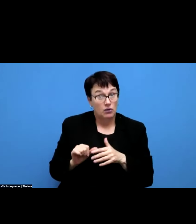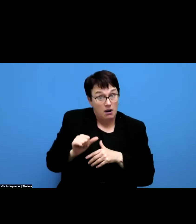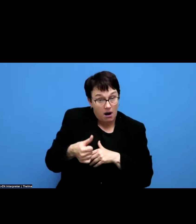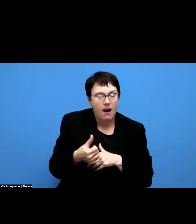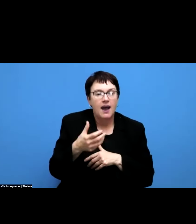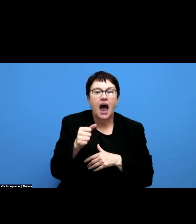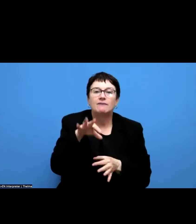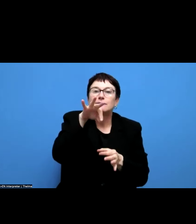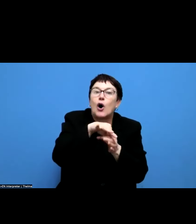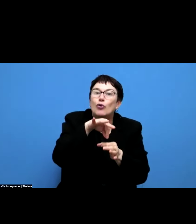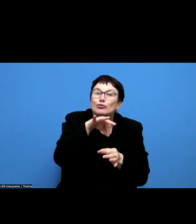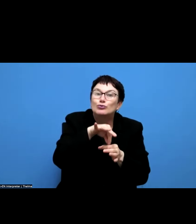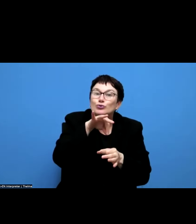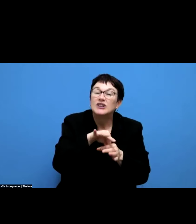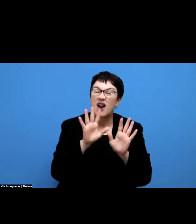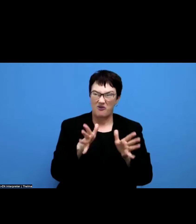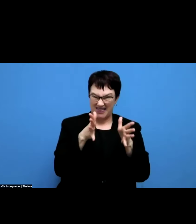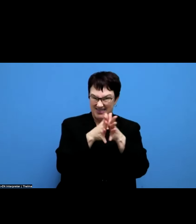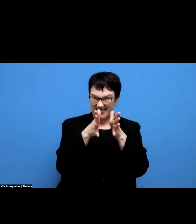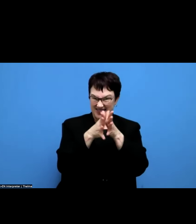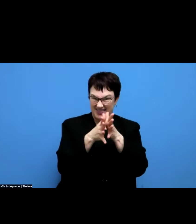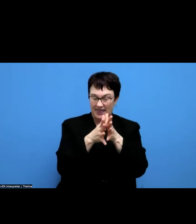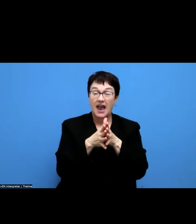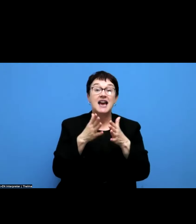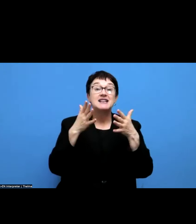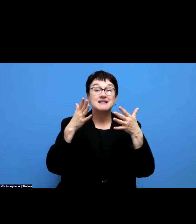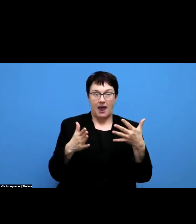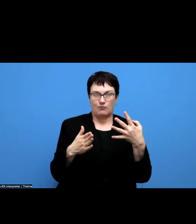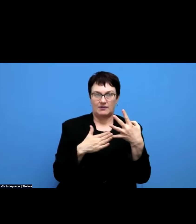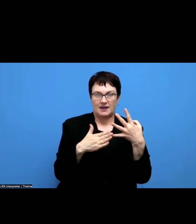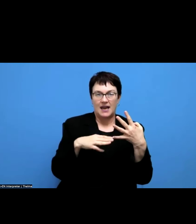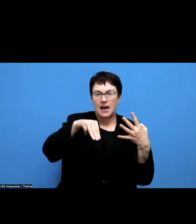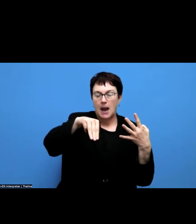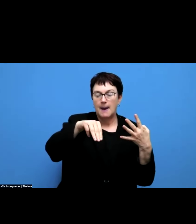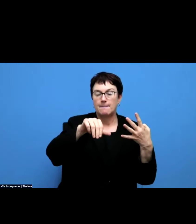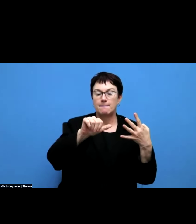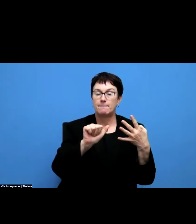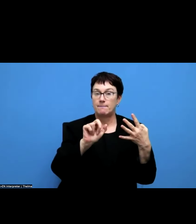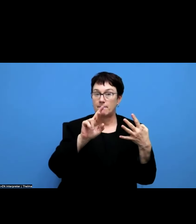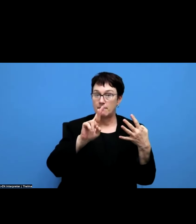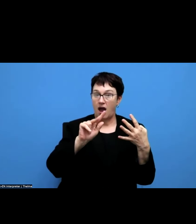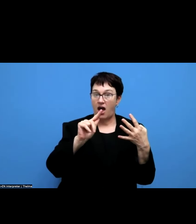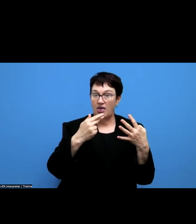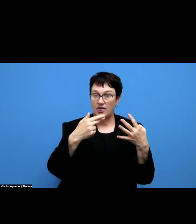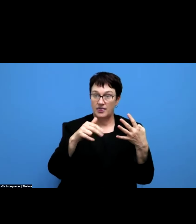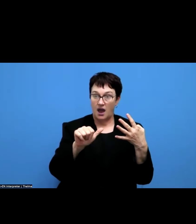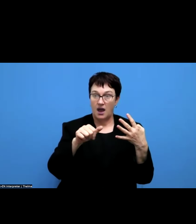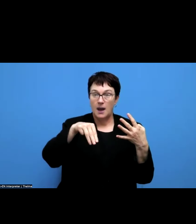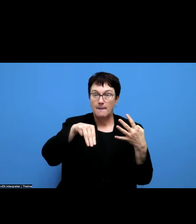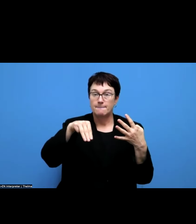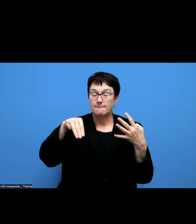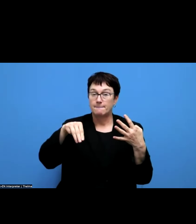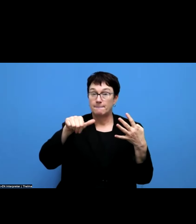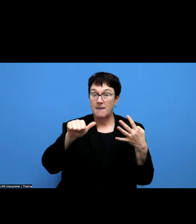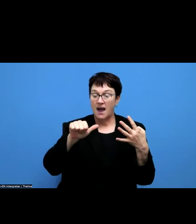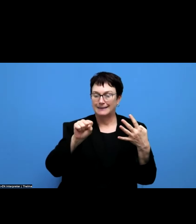in. It is my pleasure to invite Martha Masi, who is the head of Disability Mainstreaming Unit of the